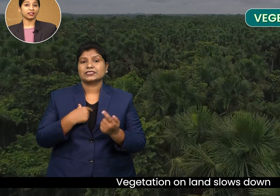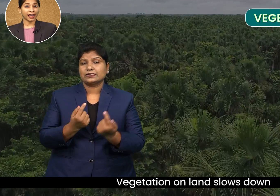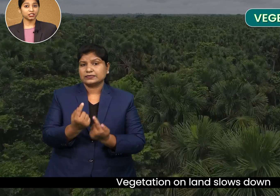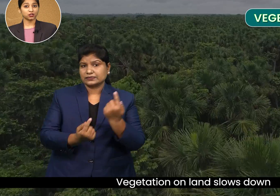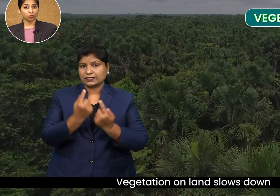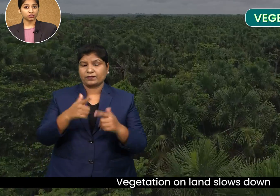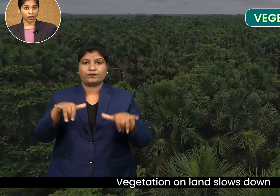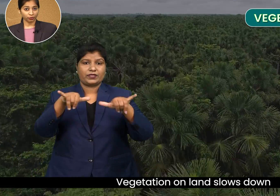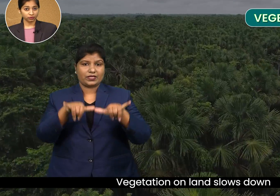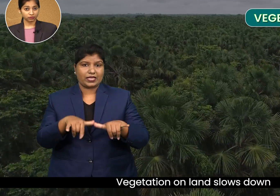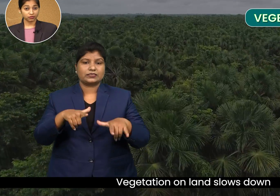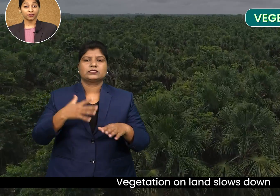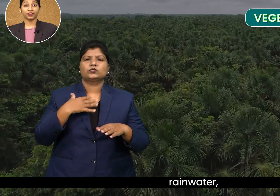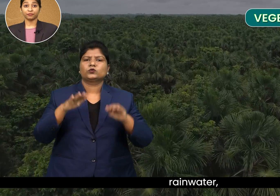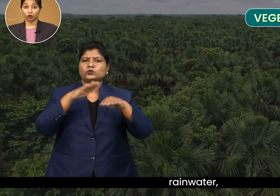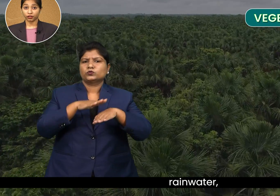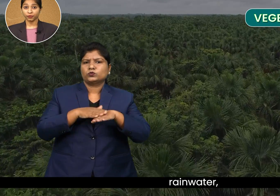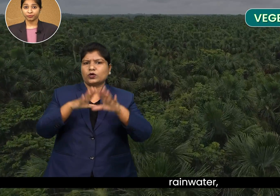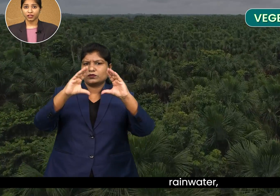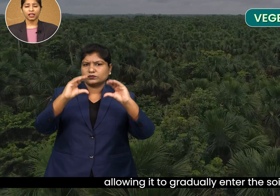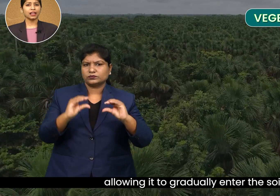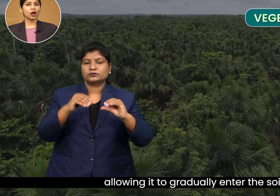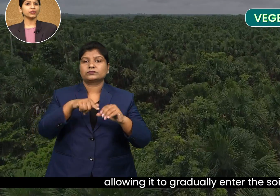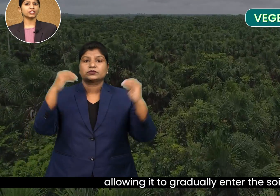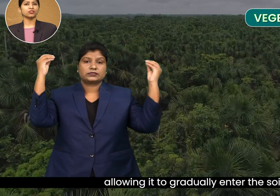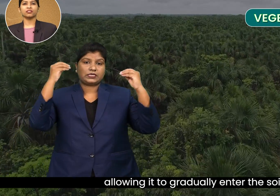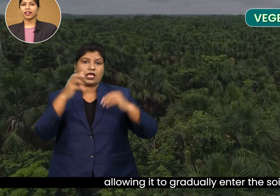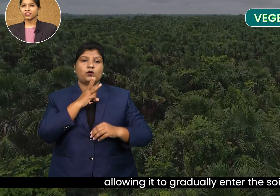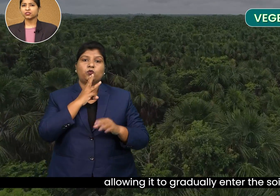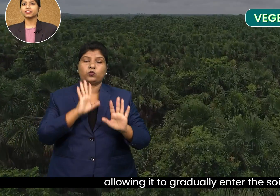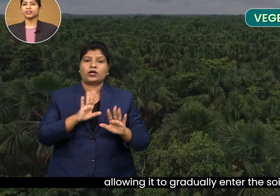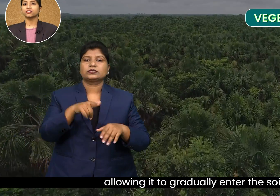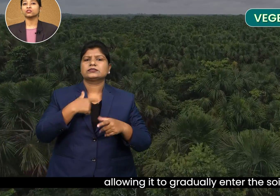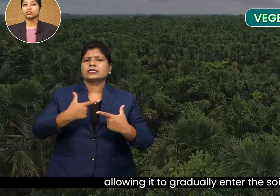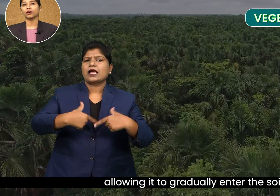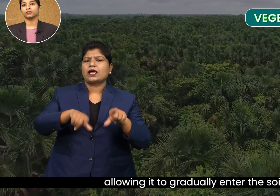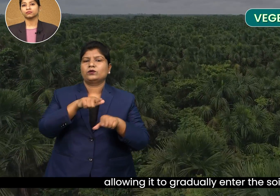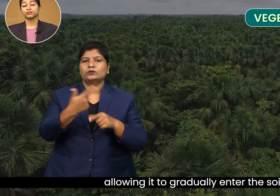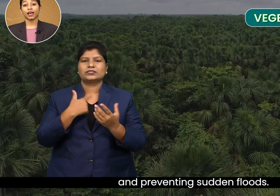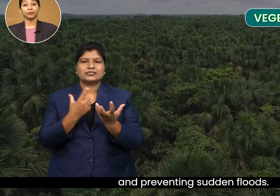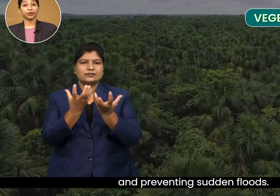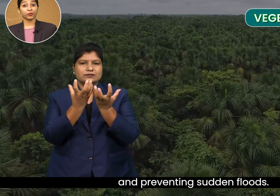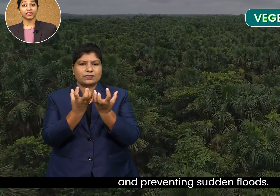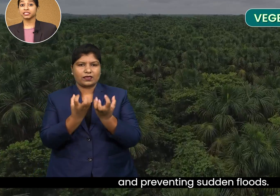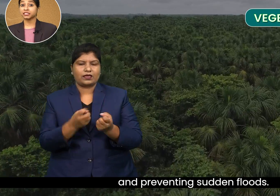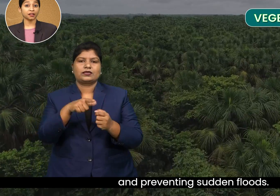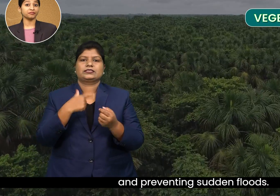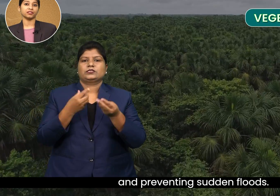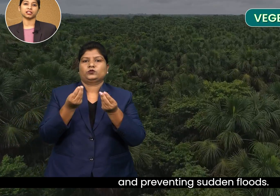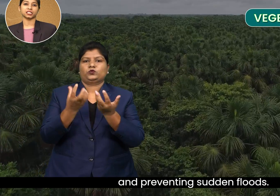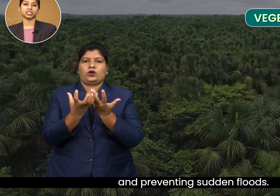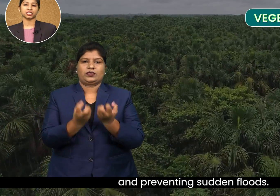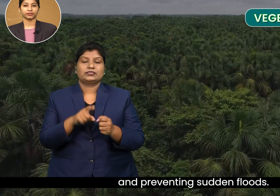Vegetation on land slows down rainwater, allowing it to gradually enter the soil and preventing